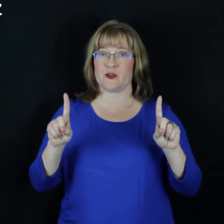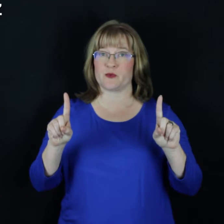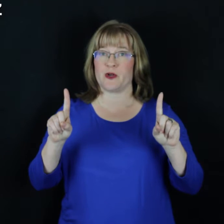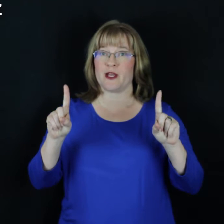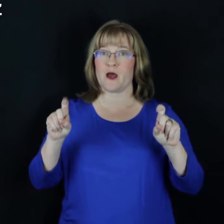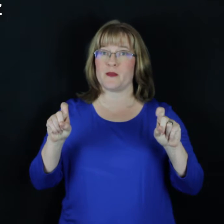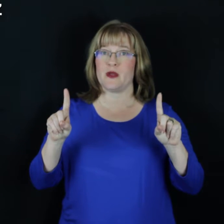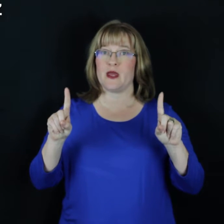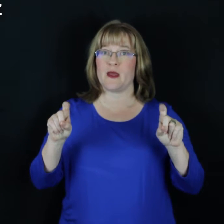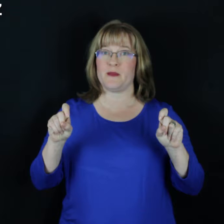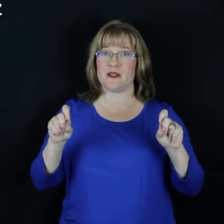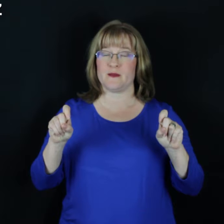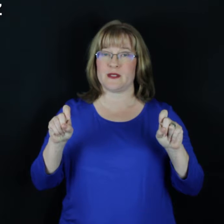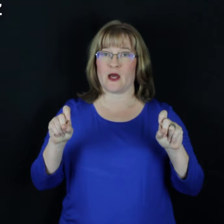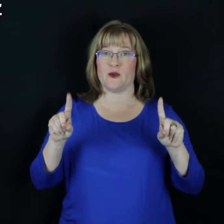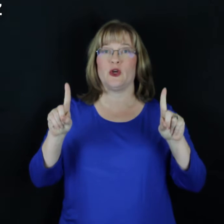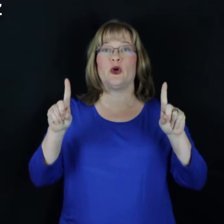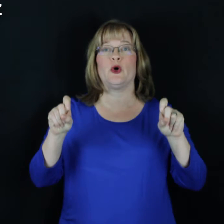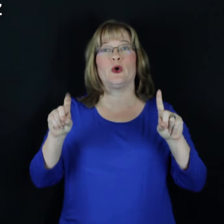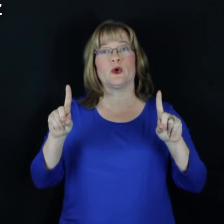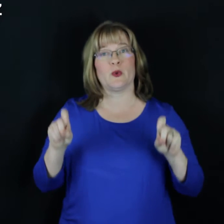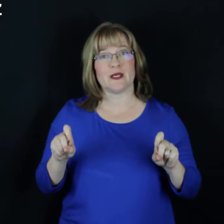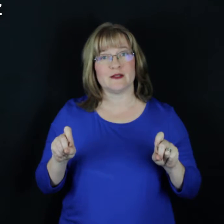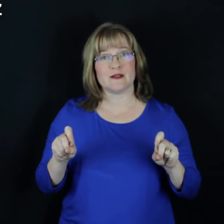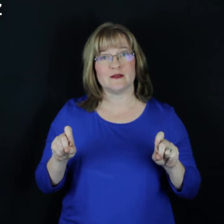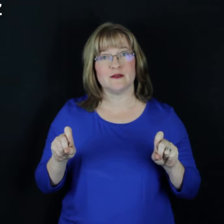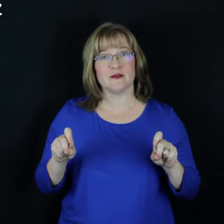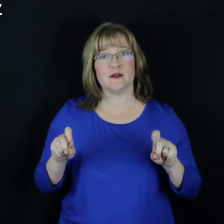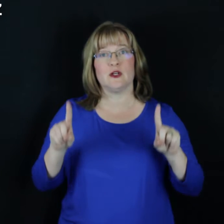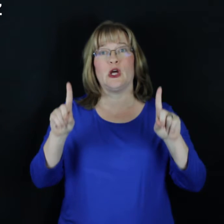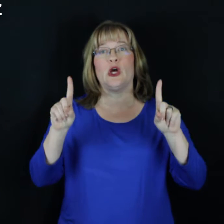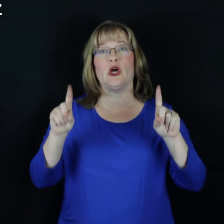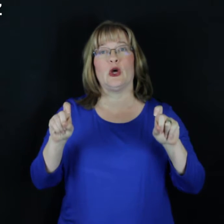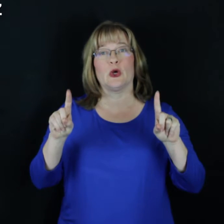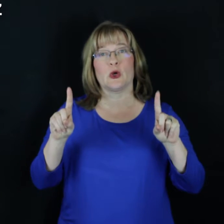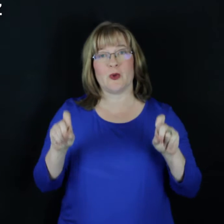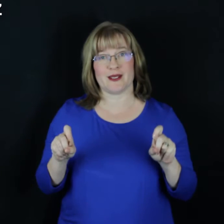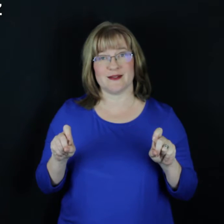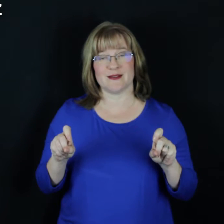fingers pointing up and bend them down. Quiz. Quiz.